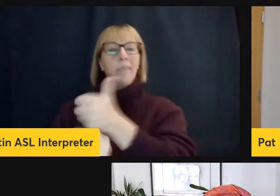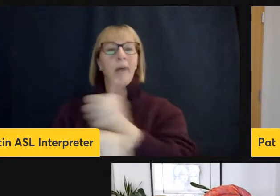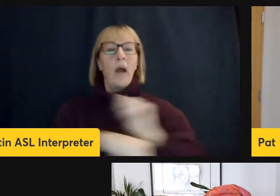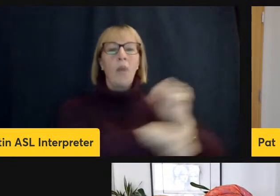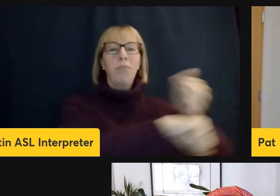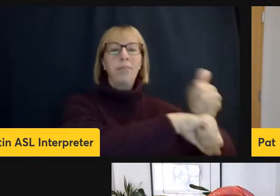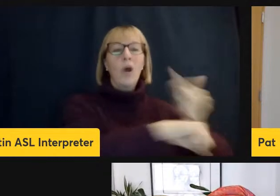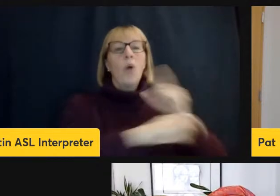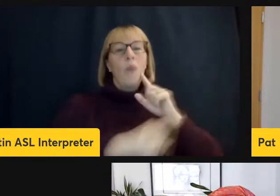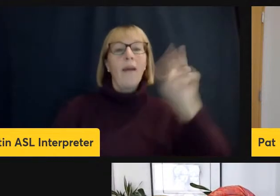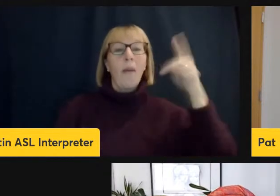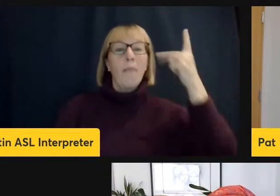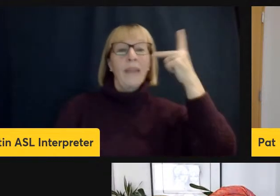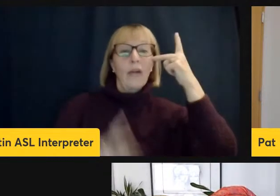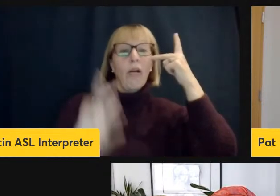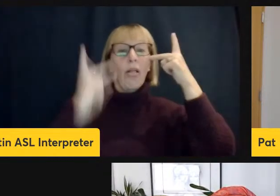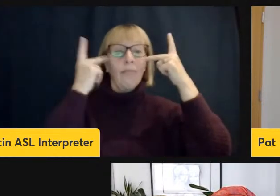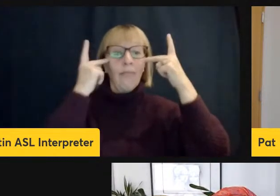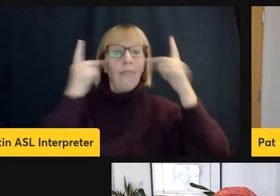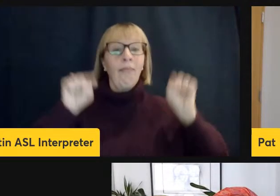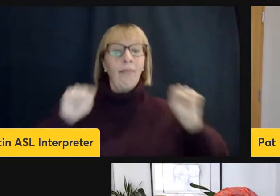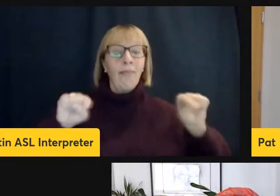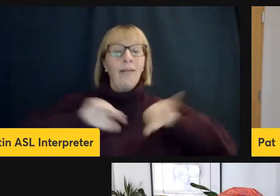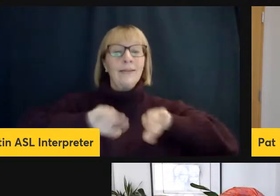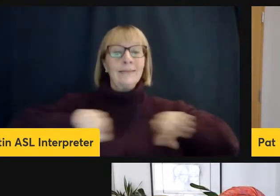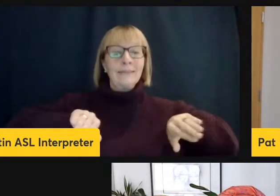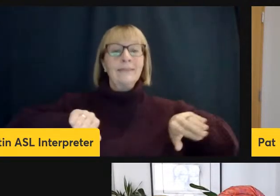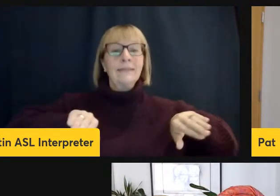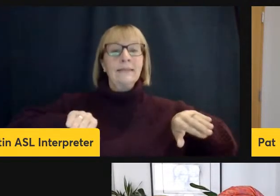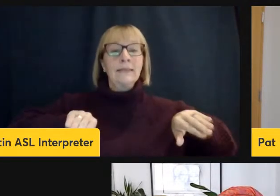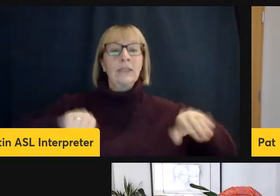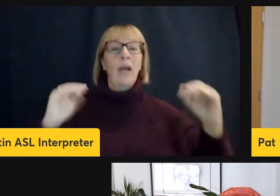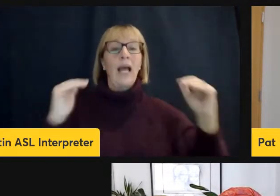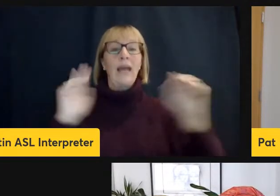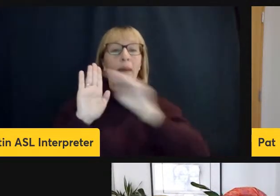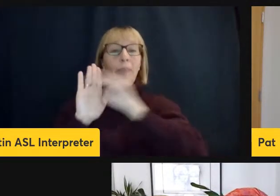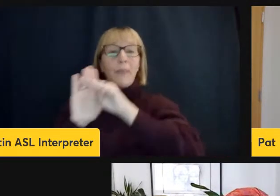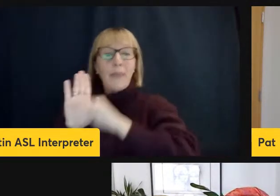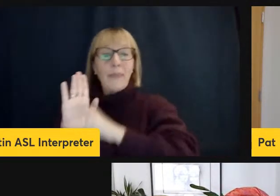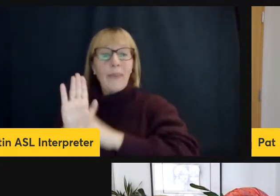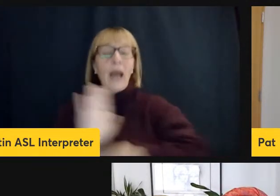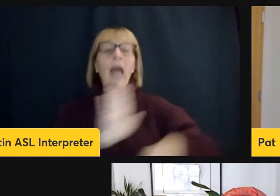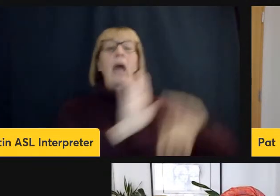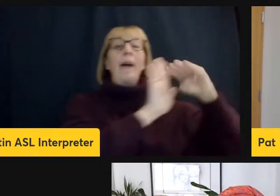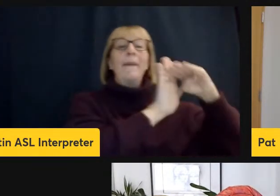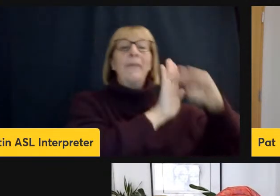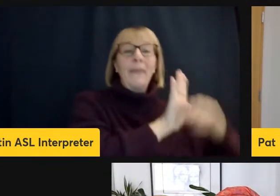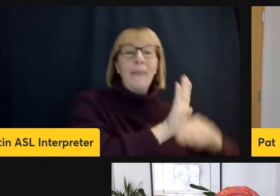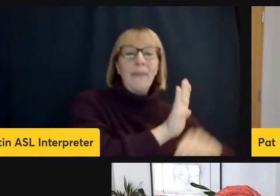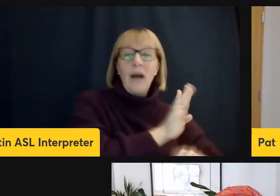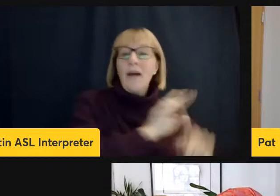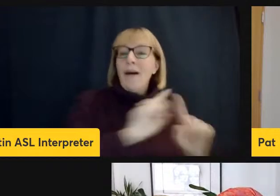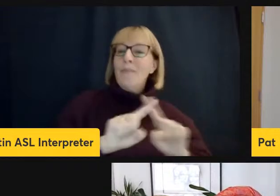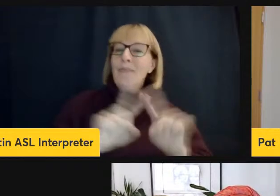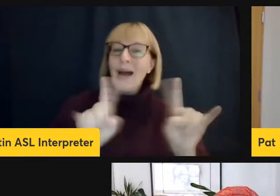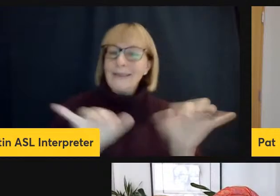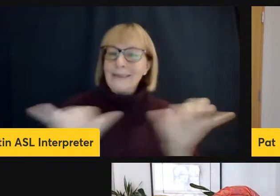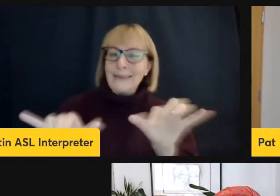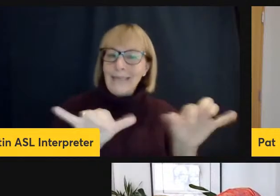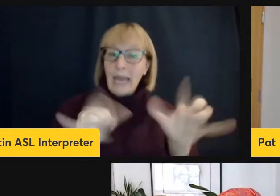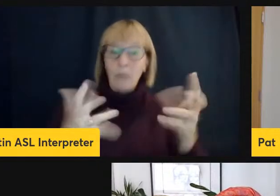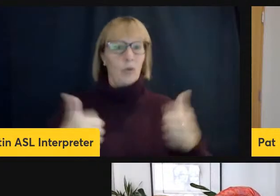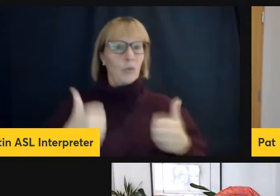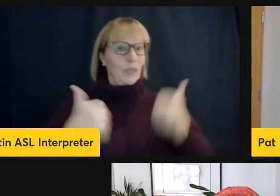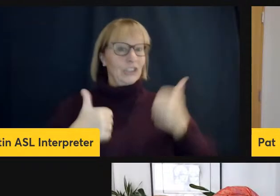different political courses in history. But what wasn't different was how anti-Blackness functioned. So in Canada,